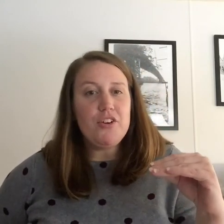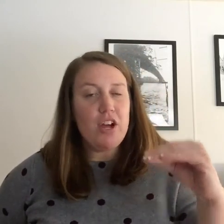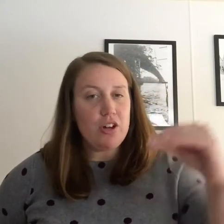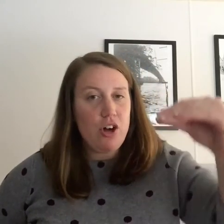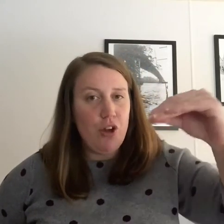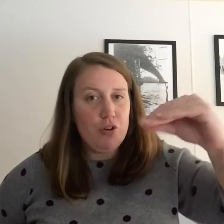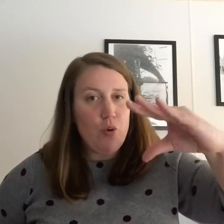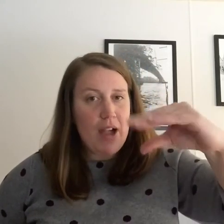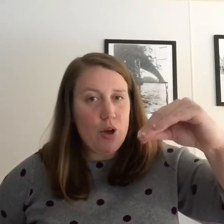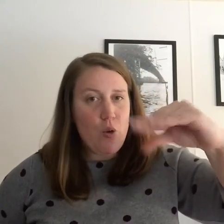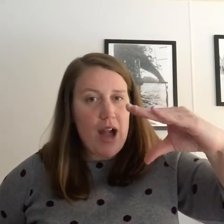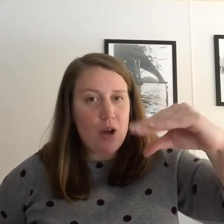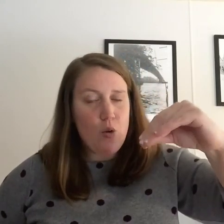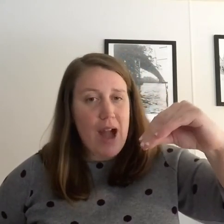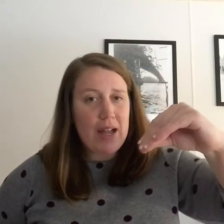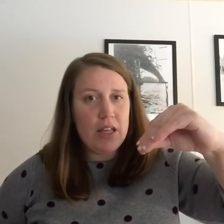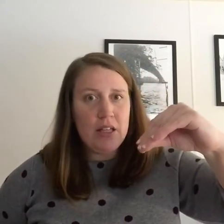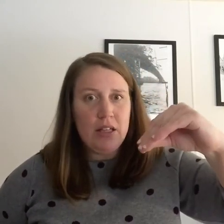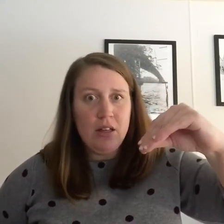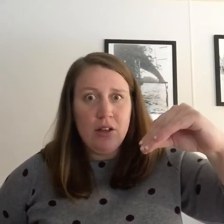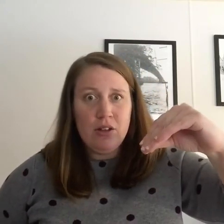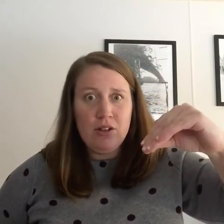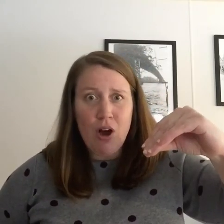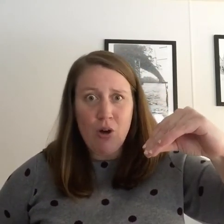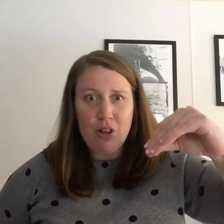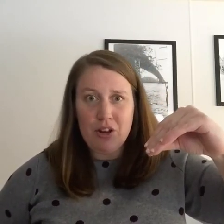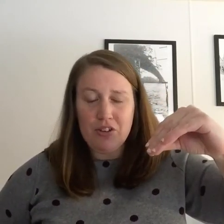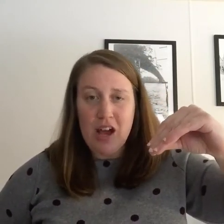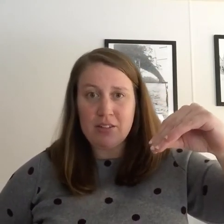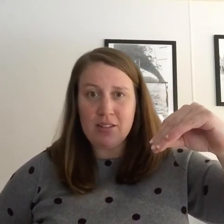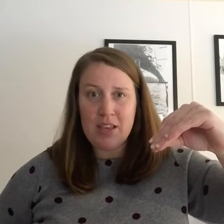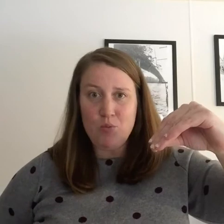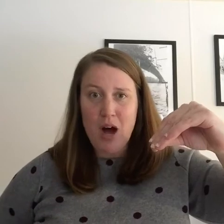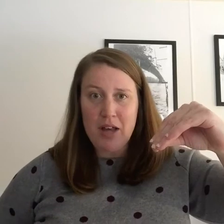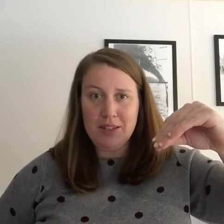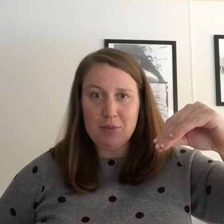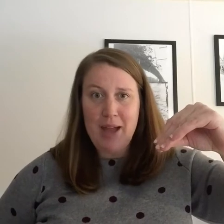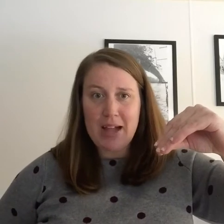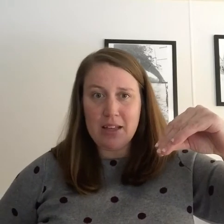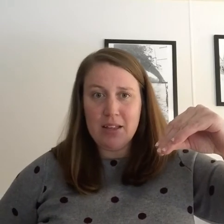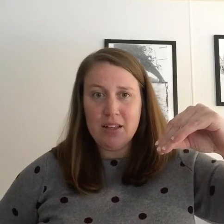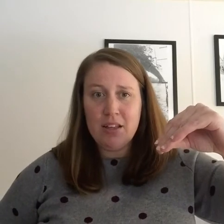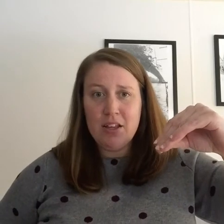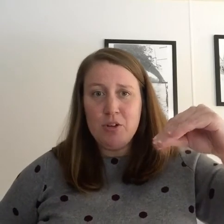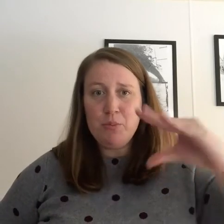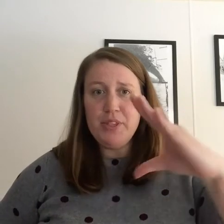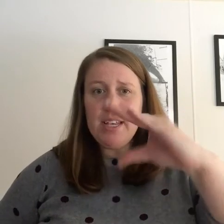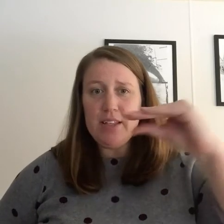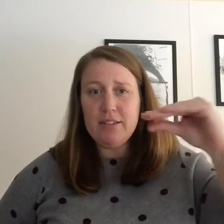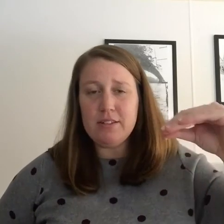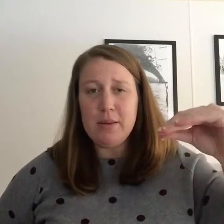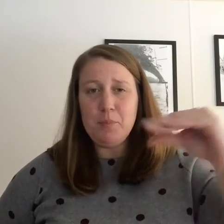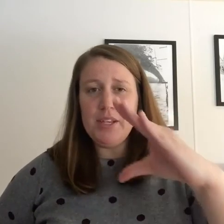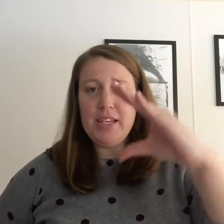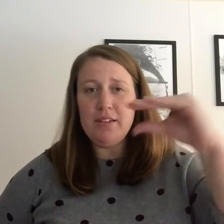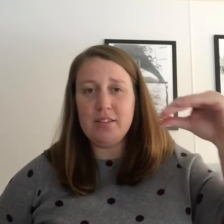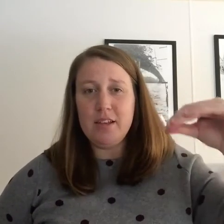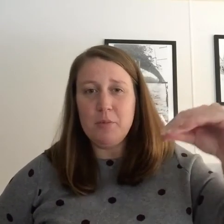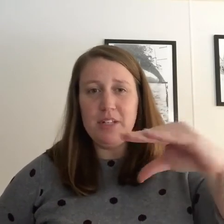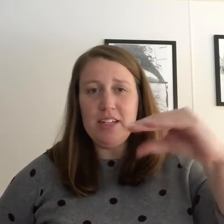duck called quack quack quack quack. No little ducks came waddling back. No please, please